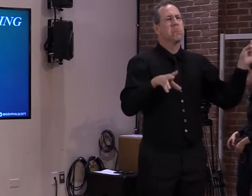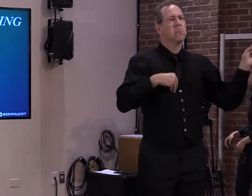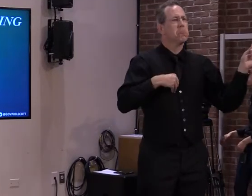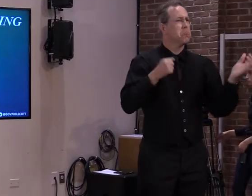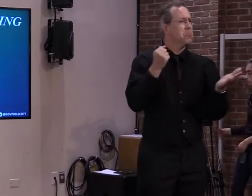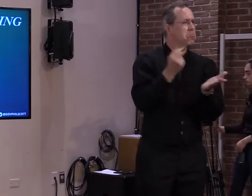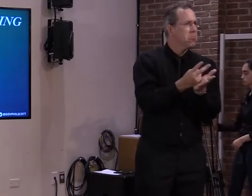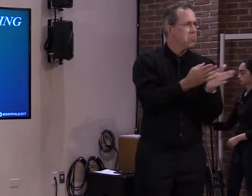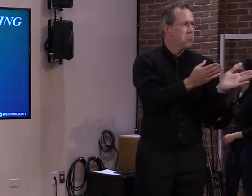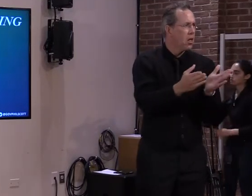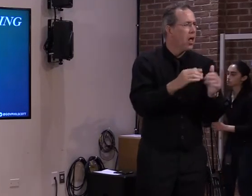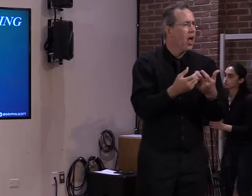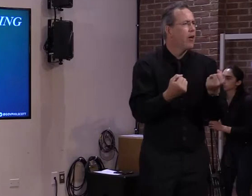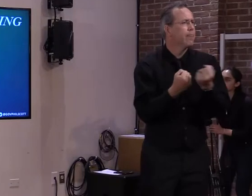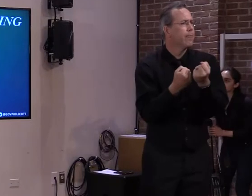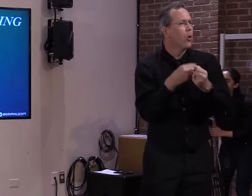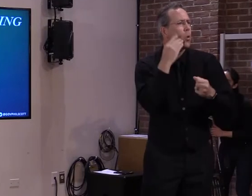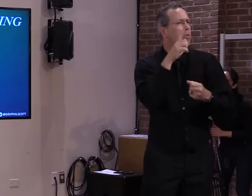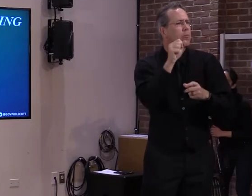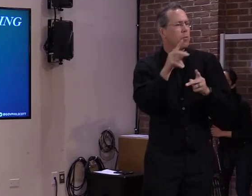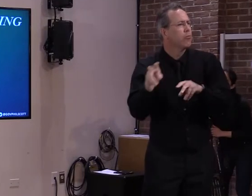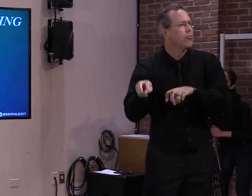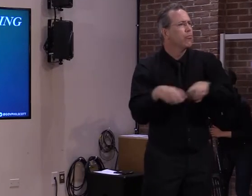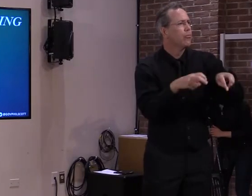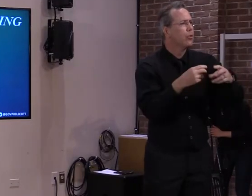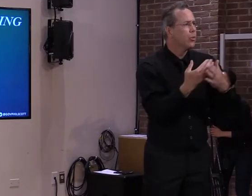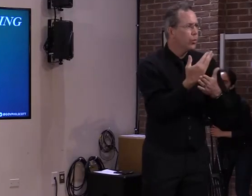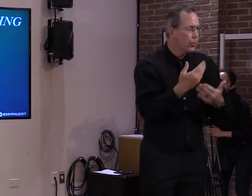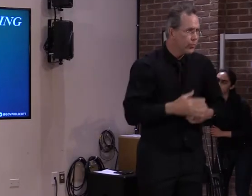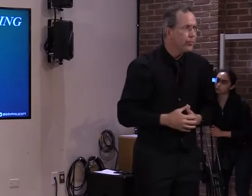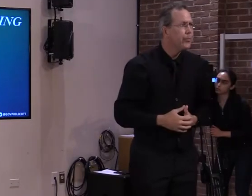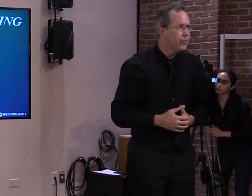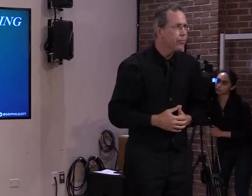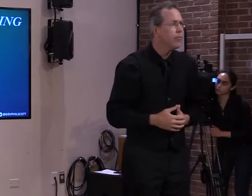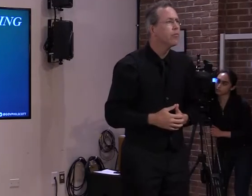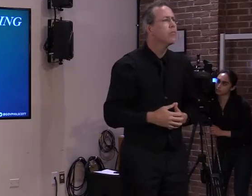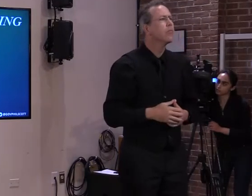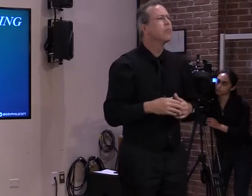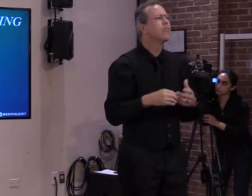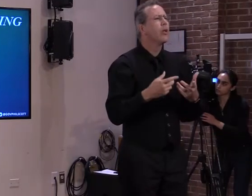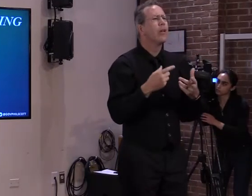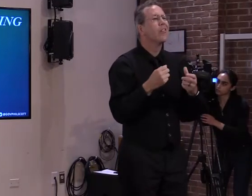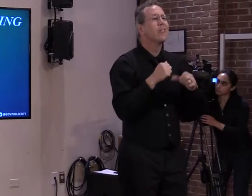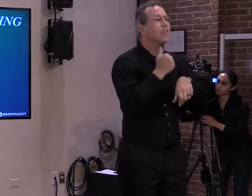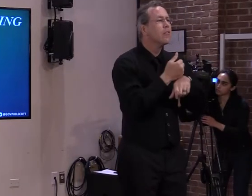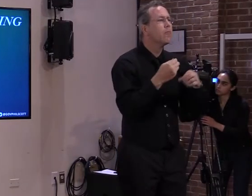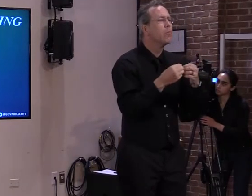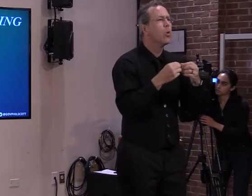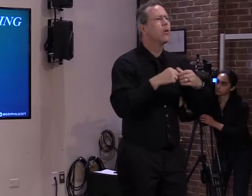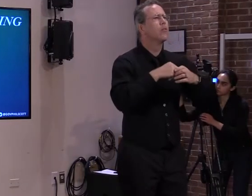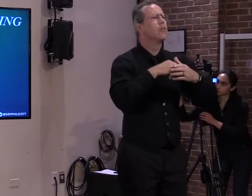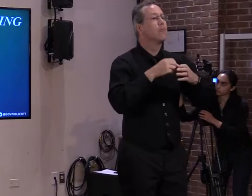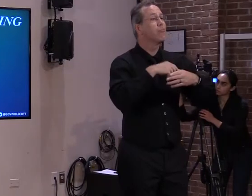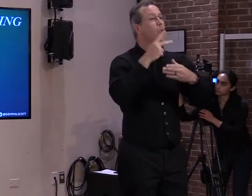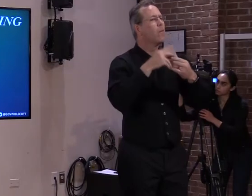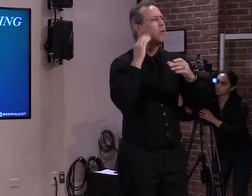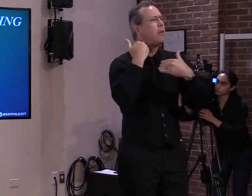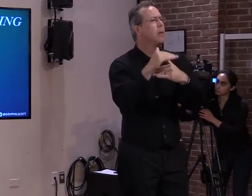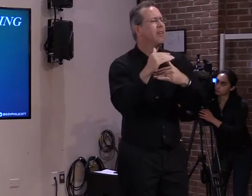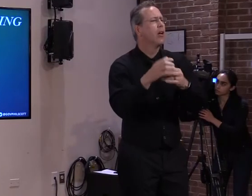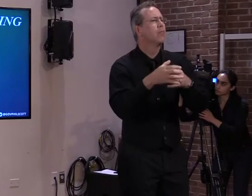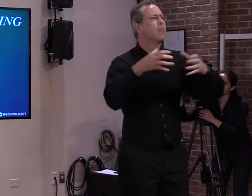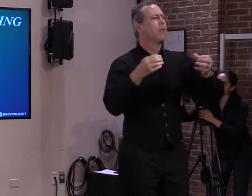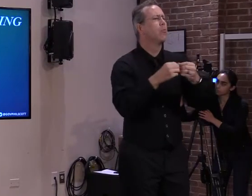The plan will provide a program that is much more expansive than existed prior to the pandemic, with